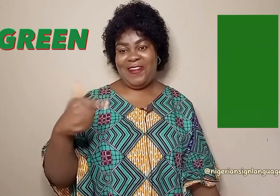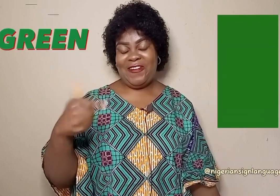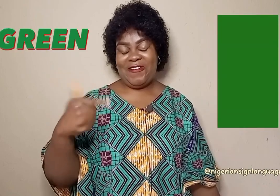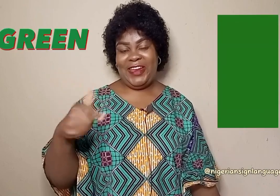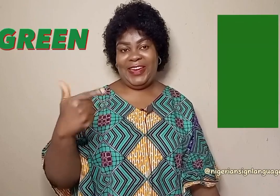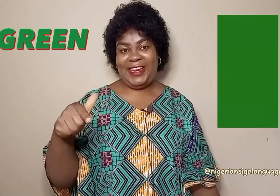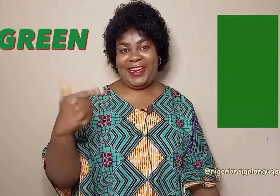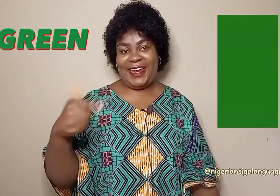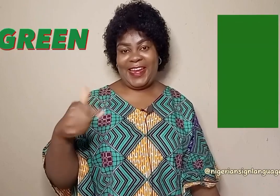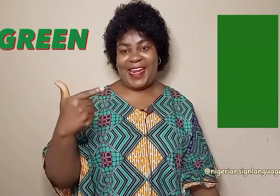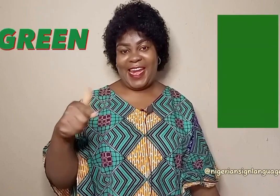green,